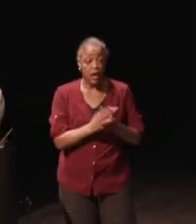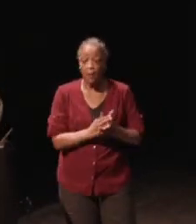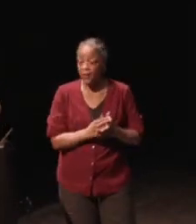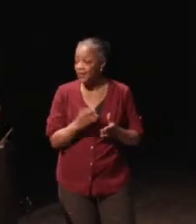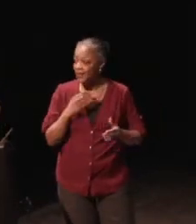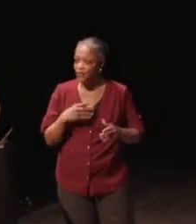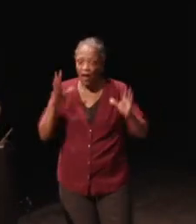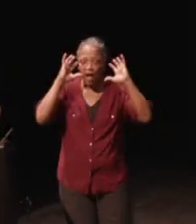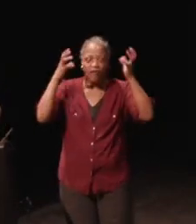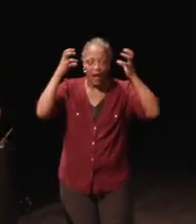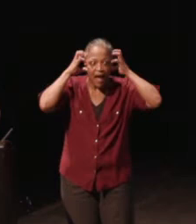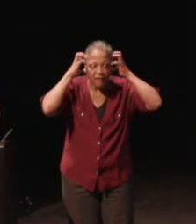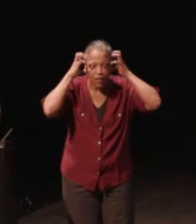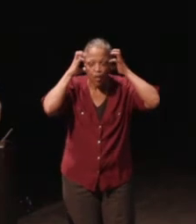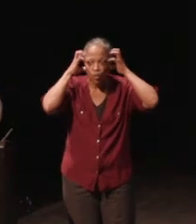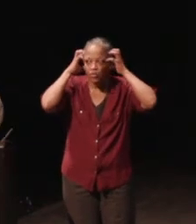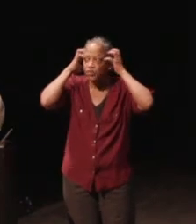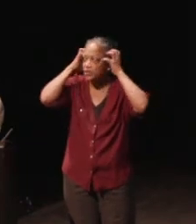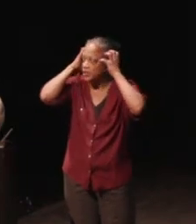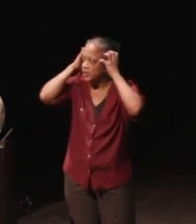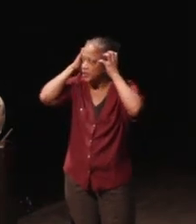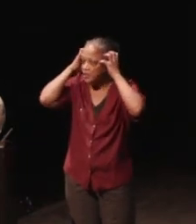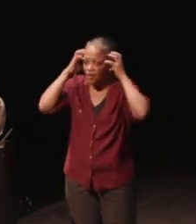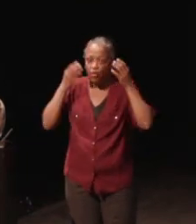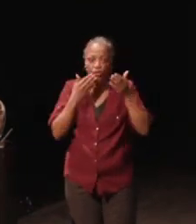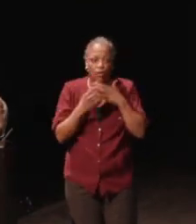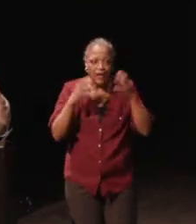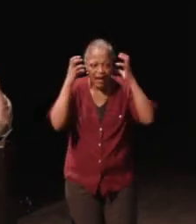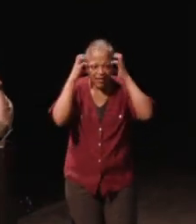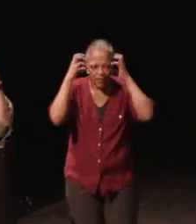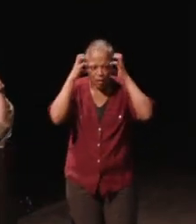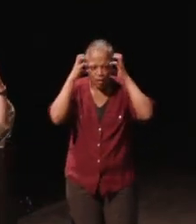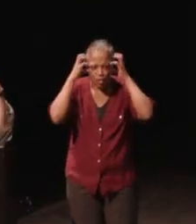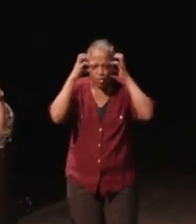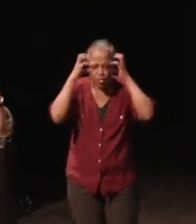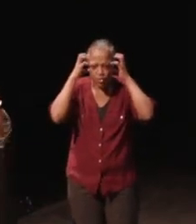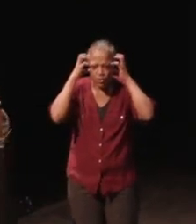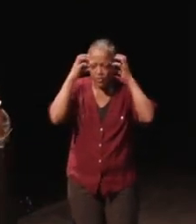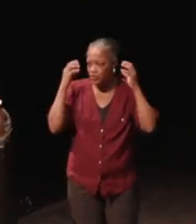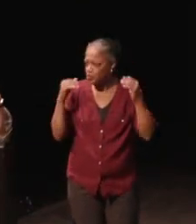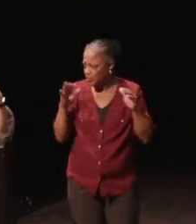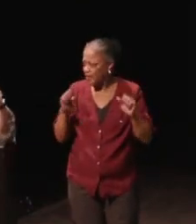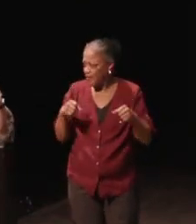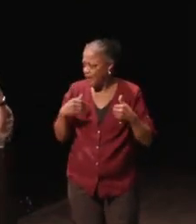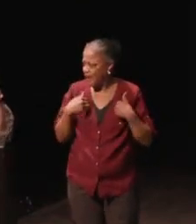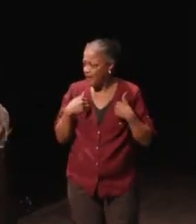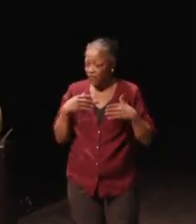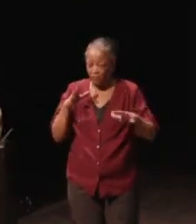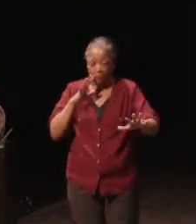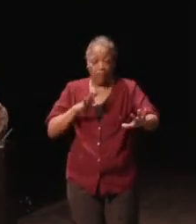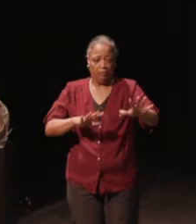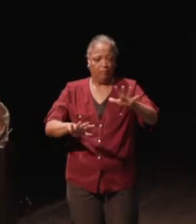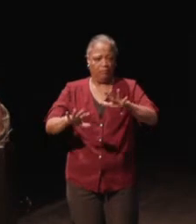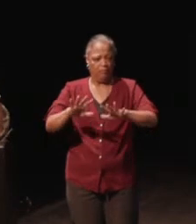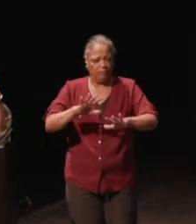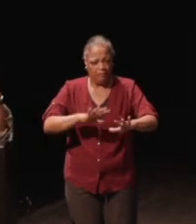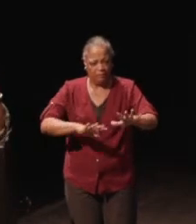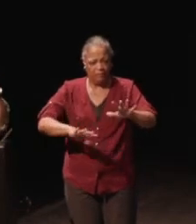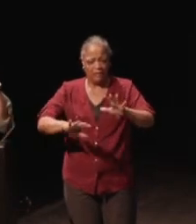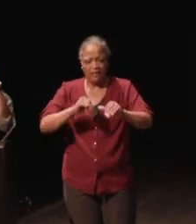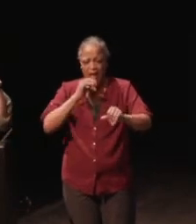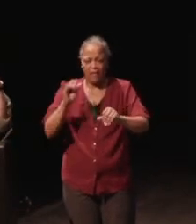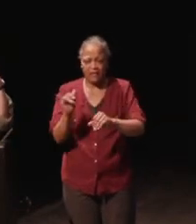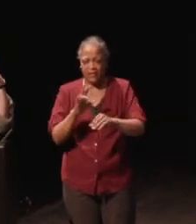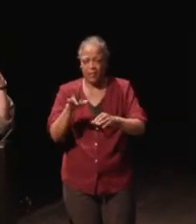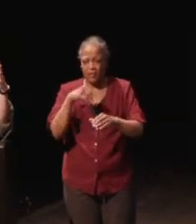you have on headphones, and kind of good headphones, then you can have not the same kind of